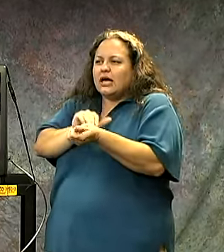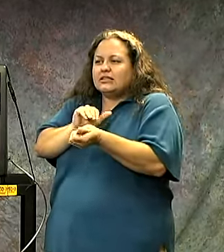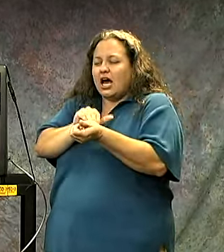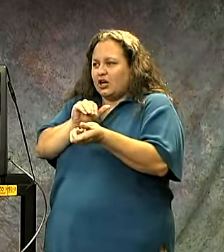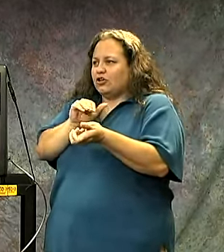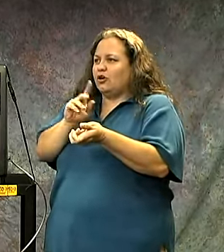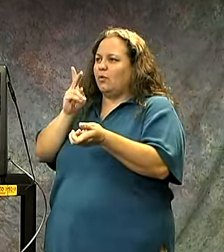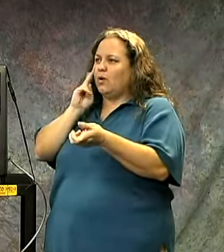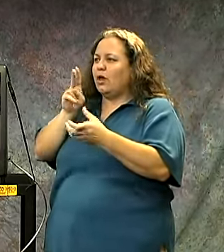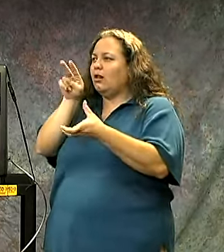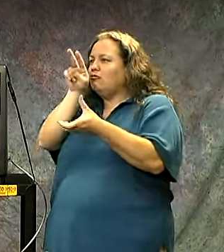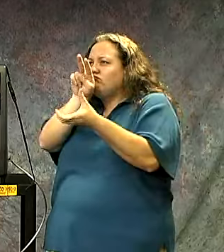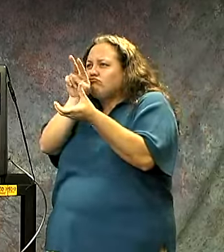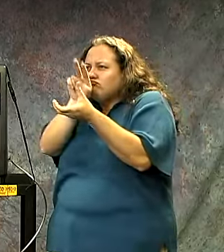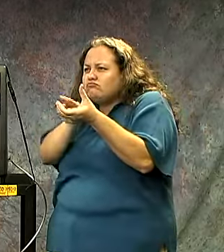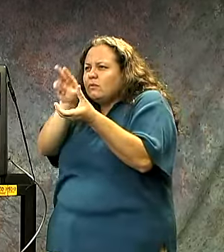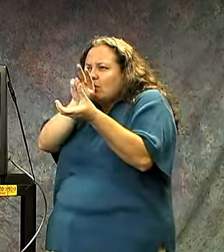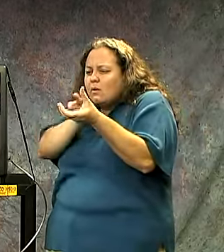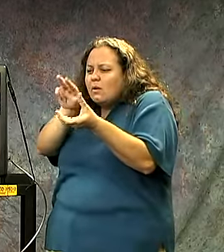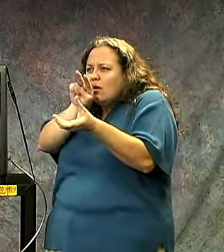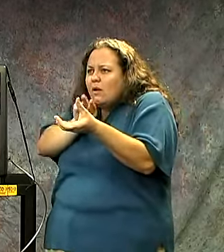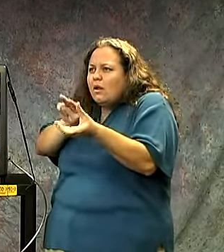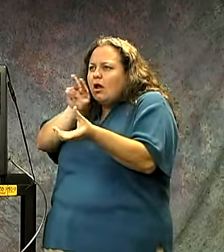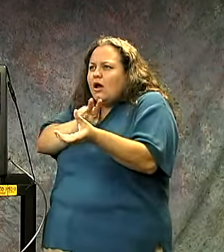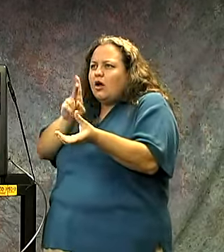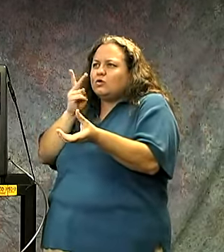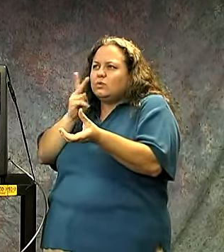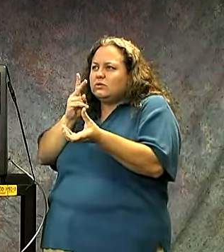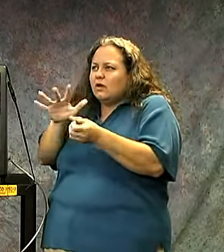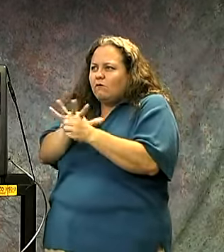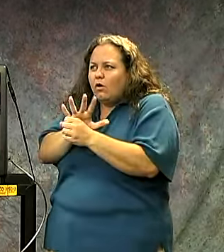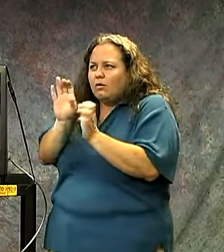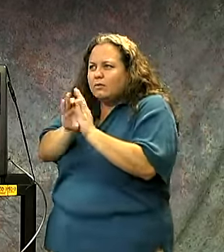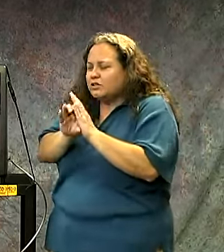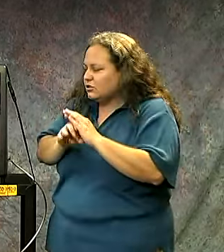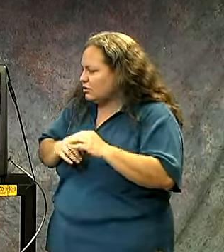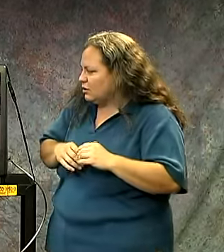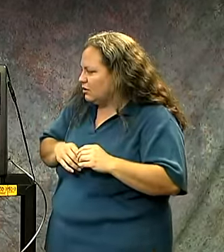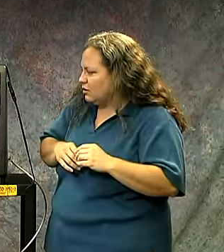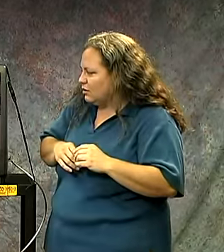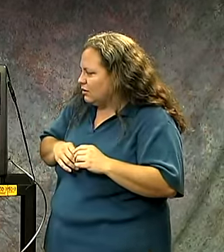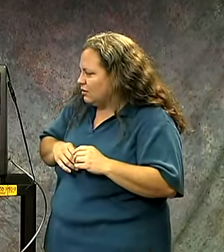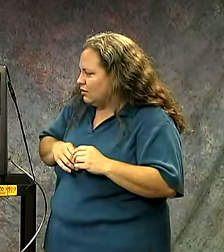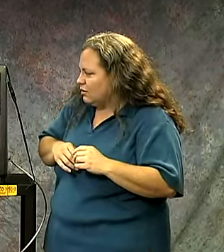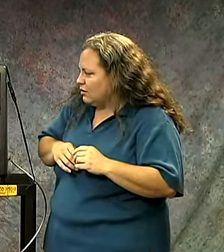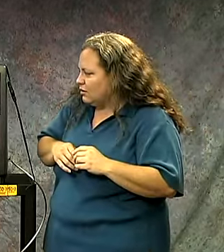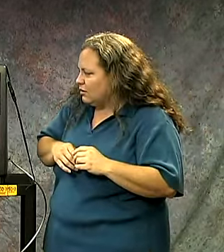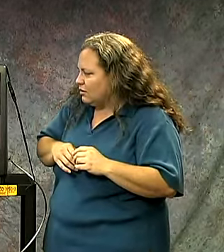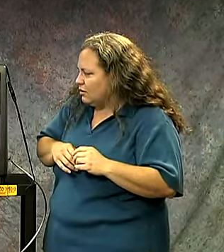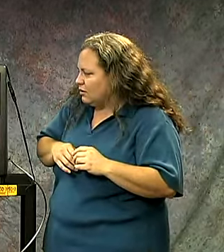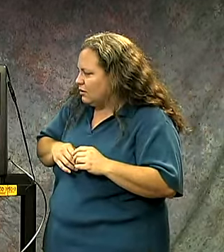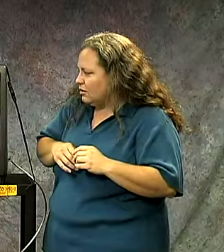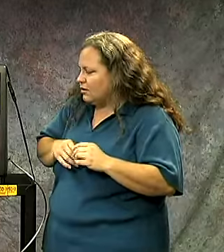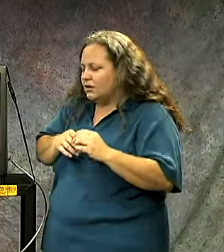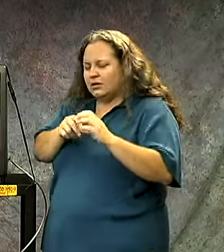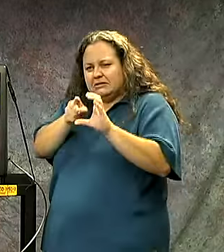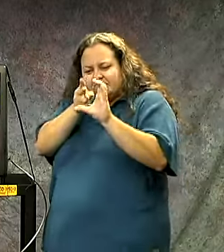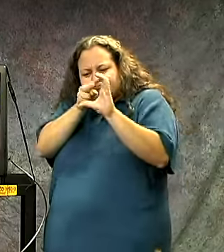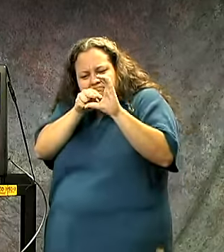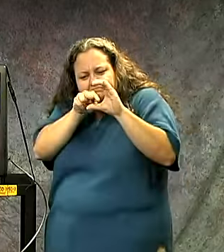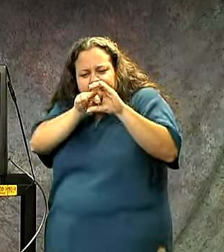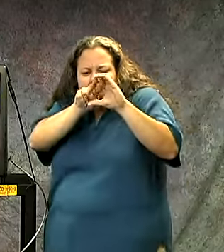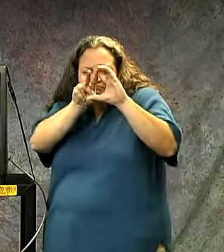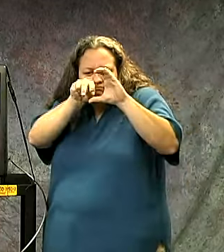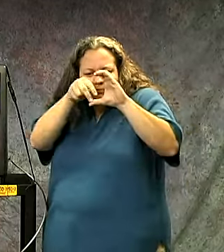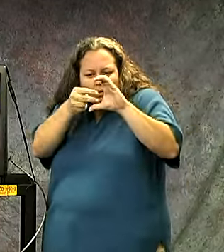he comes out of the colon, he'll be using the scope. Again, the end is articulated. The doctor will look at